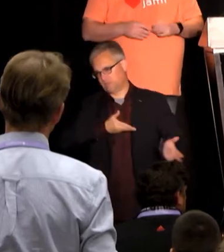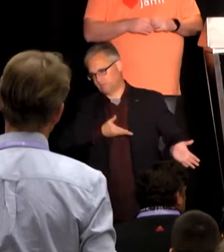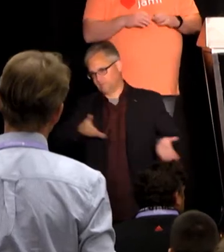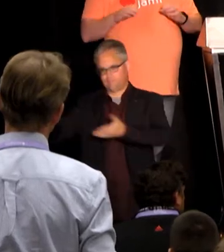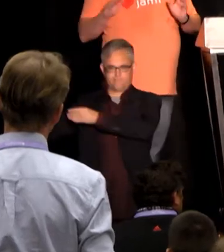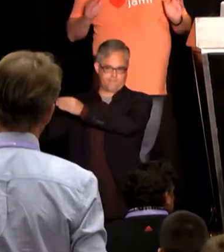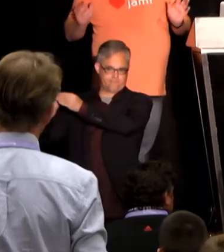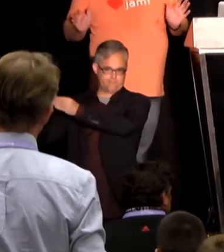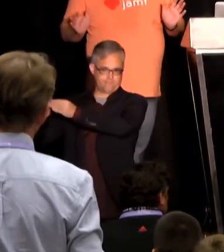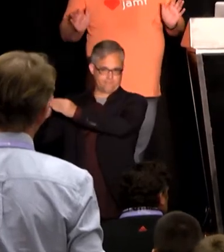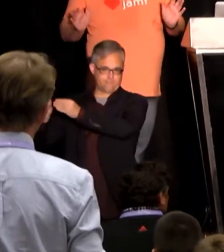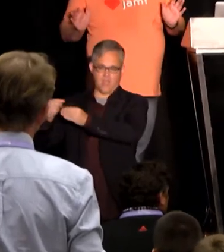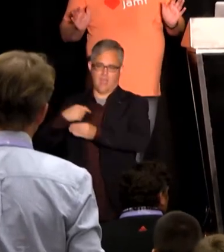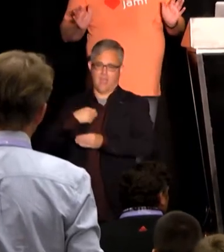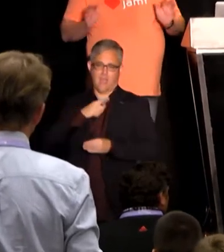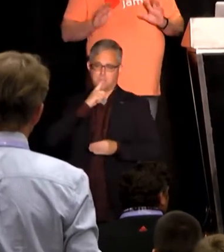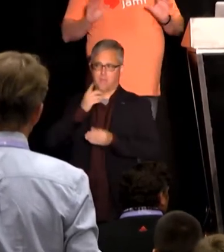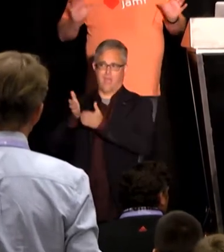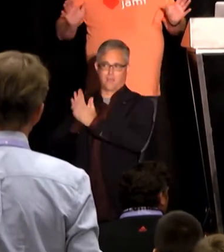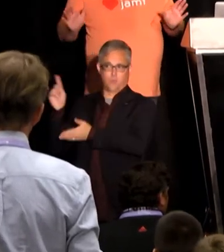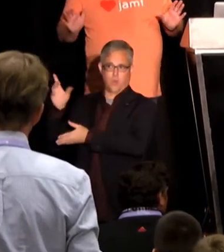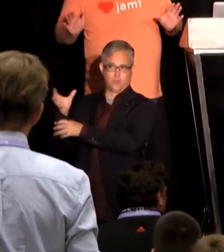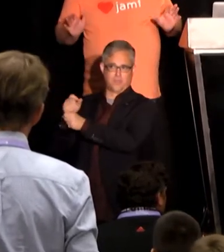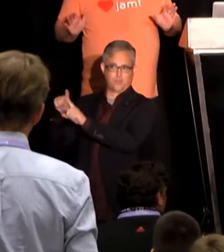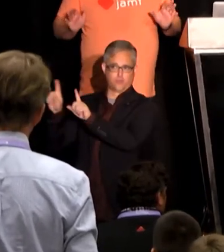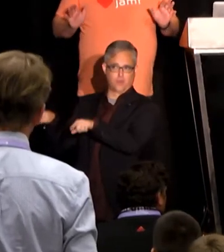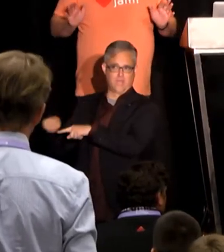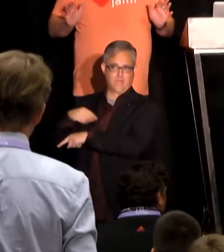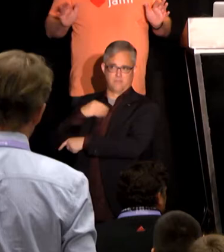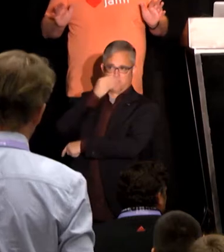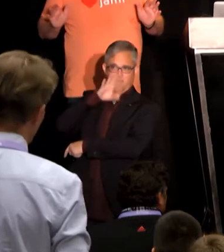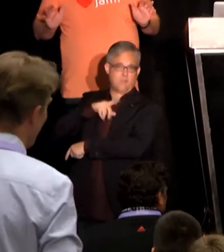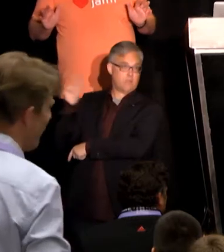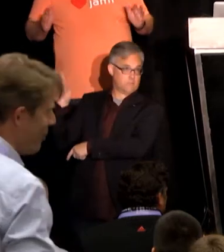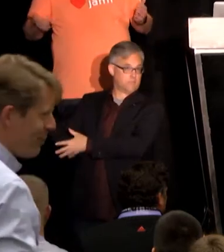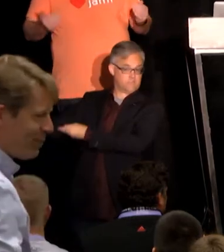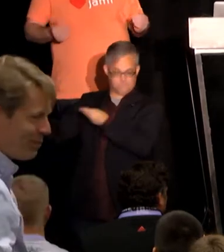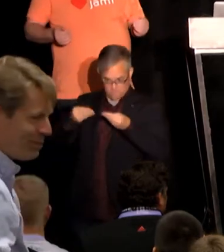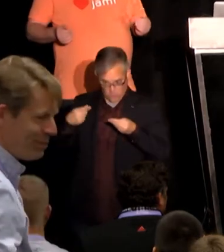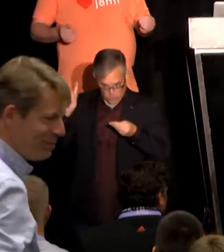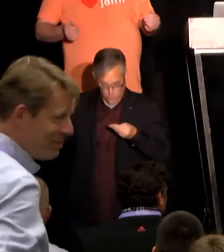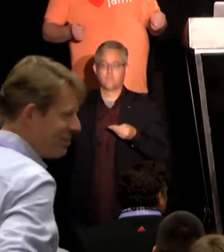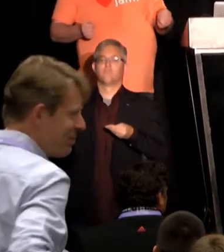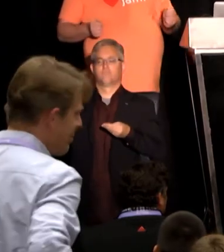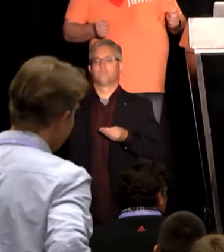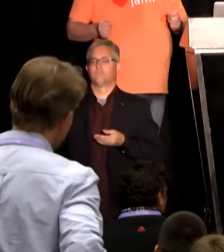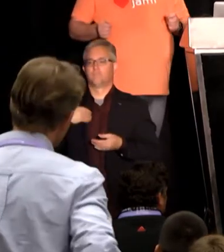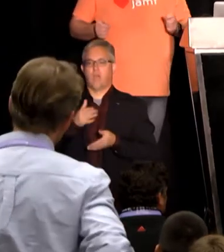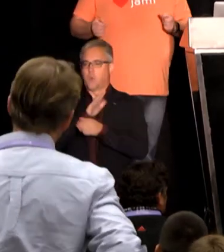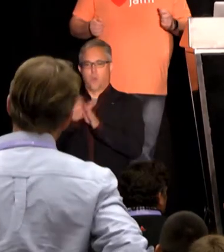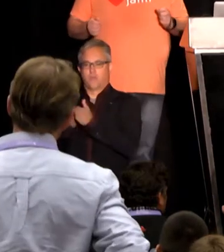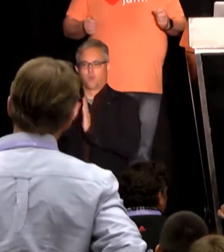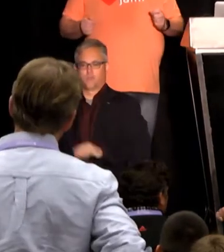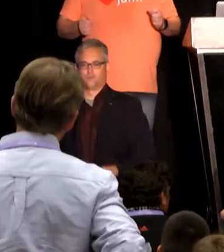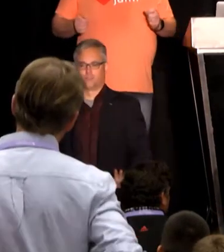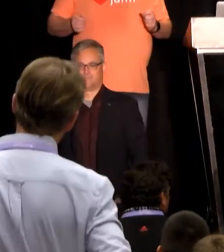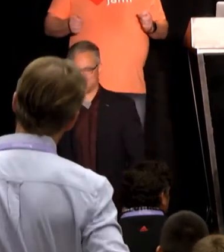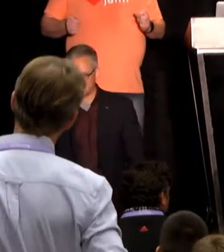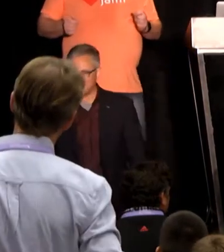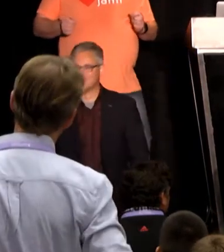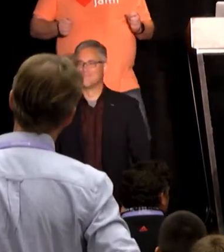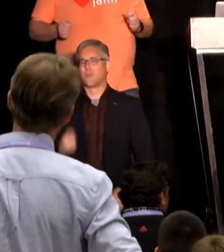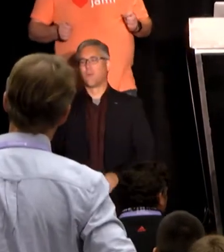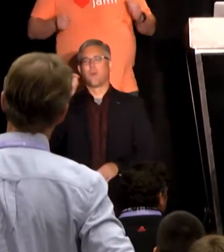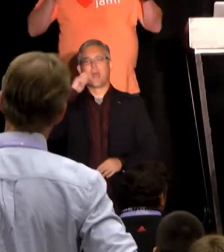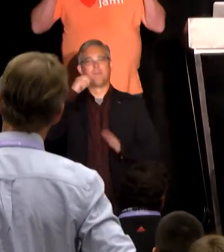off-site. I don't ask where they get the screens from. I just know they work. And then they come back to us. I know one of our Apple